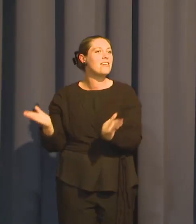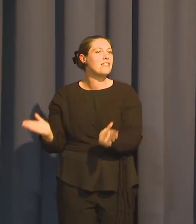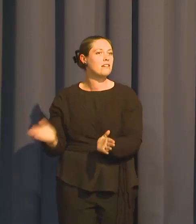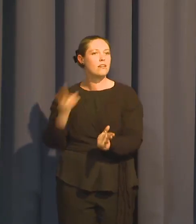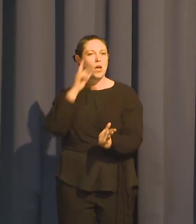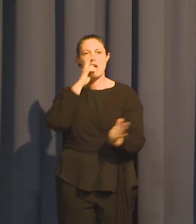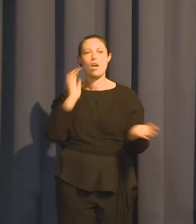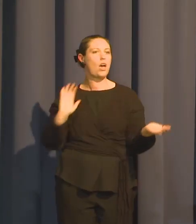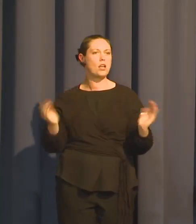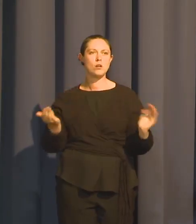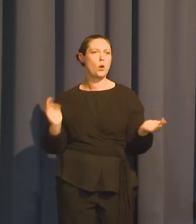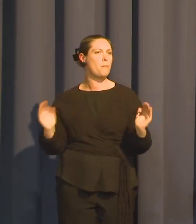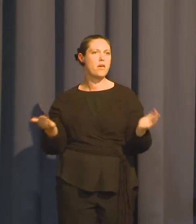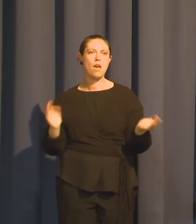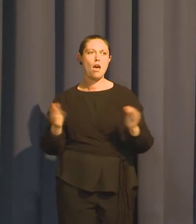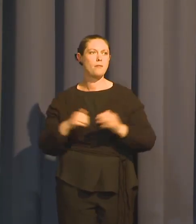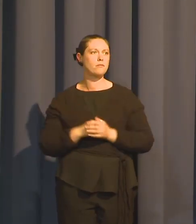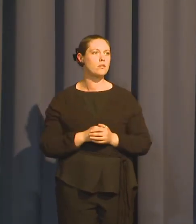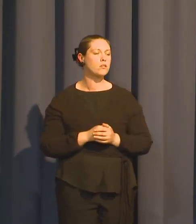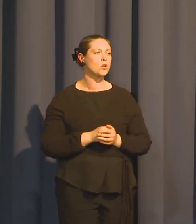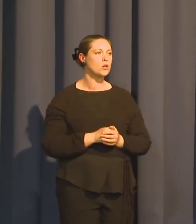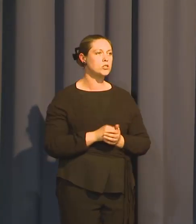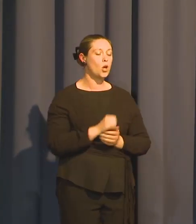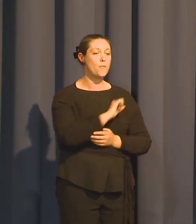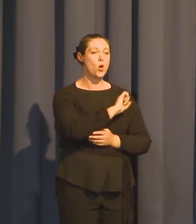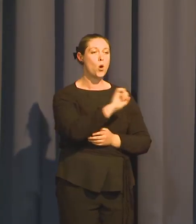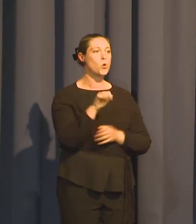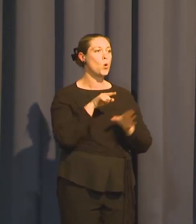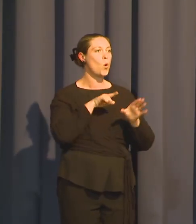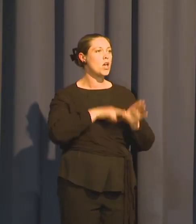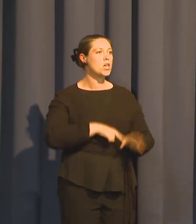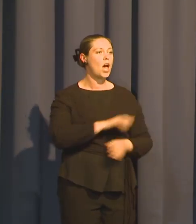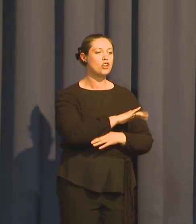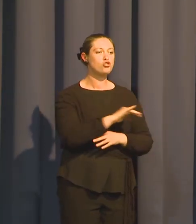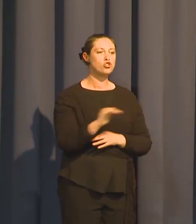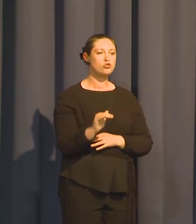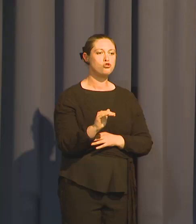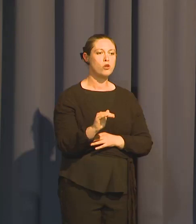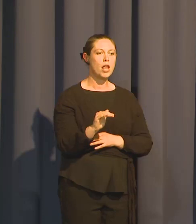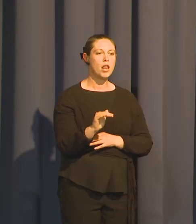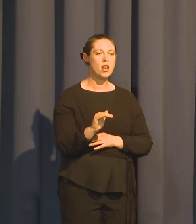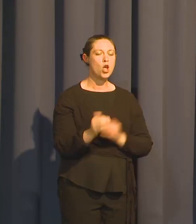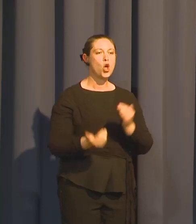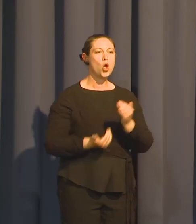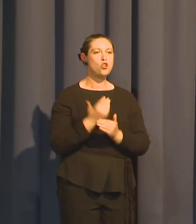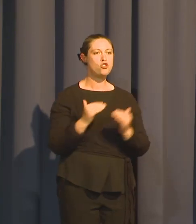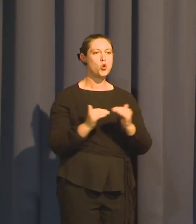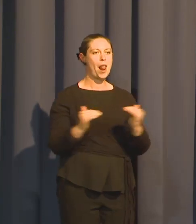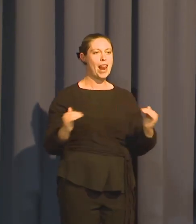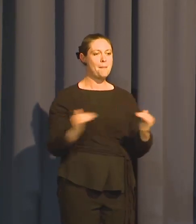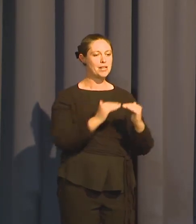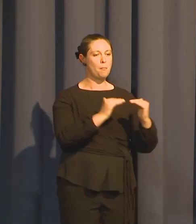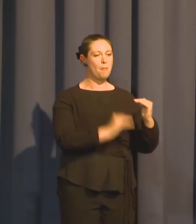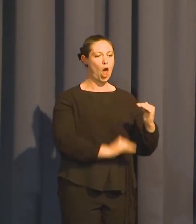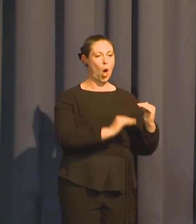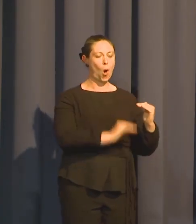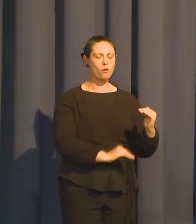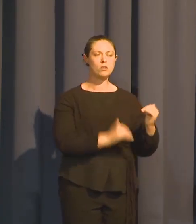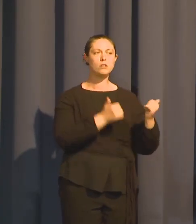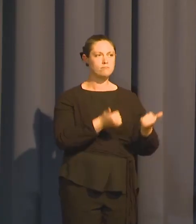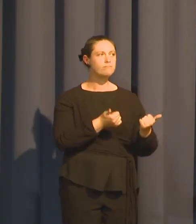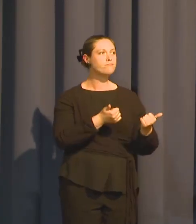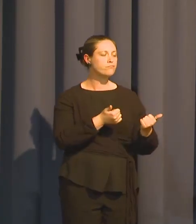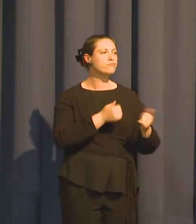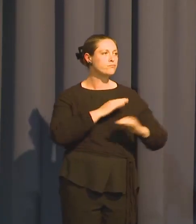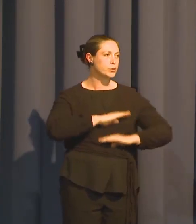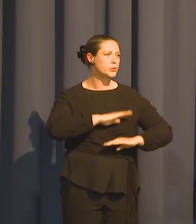the results of your very young children are well below the threshold on the whole, which is very reassuring, we just